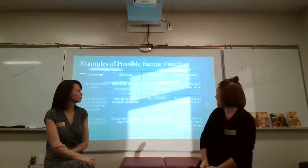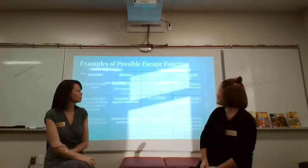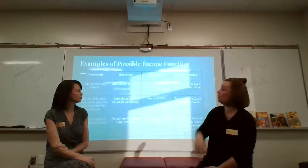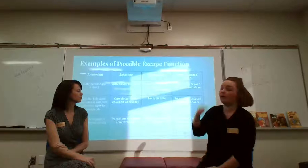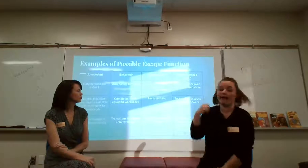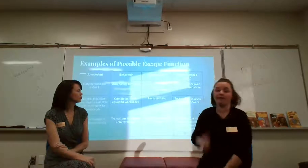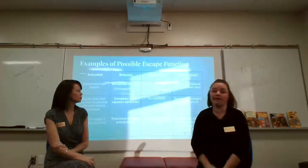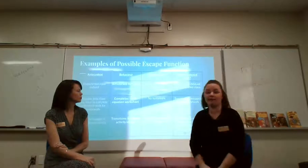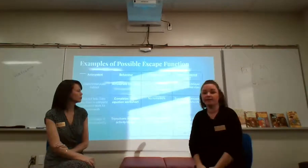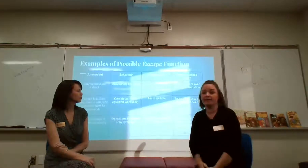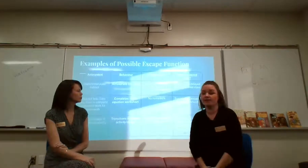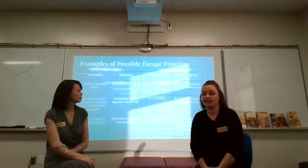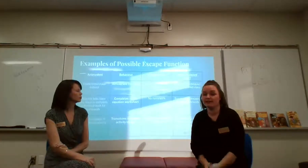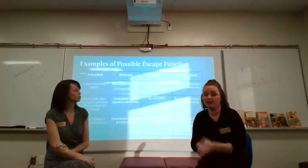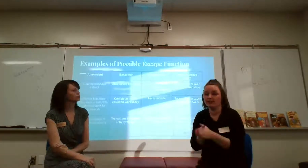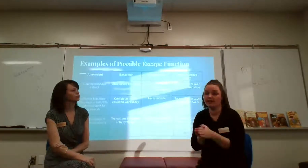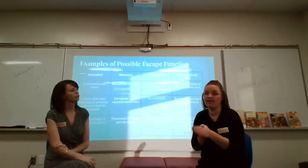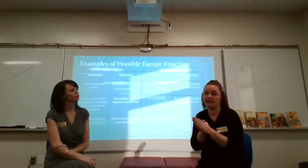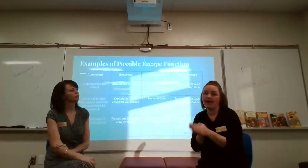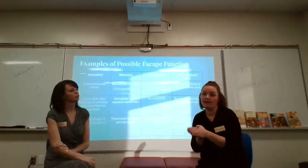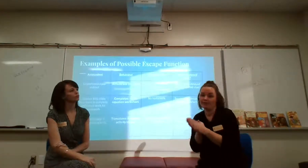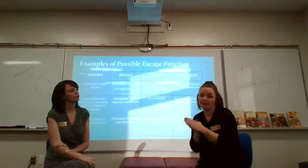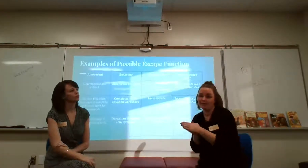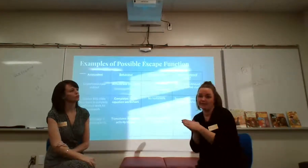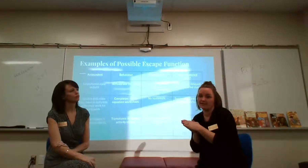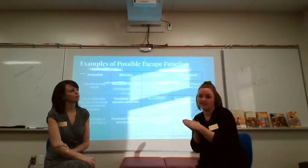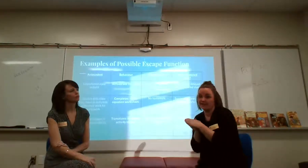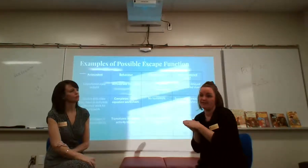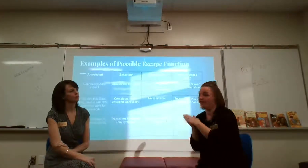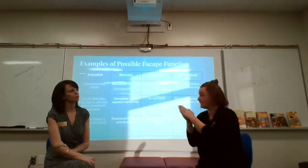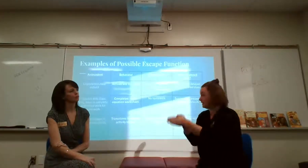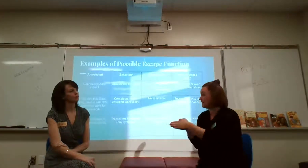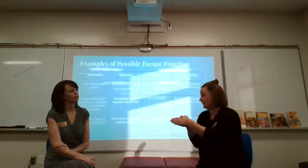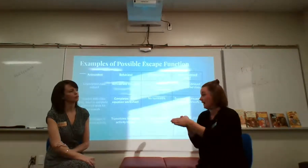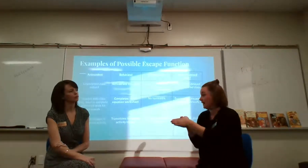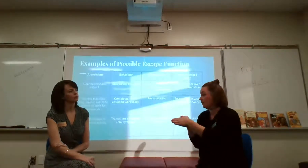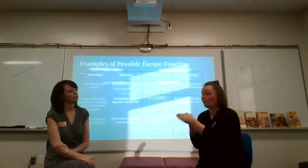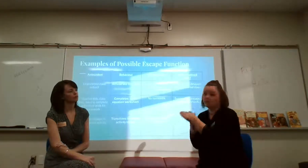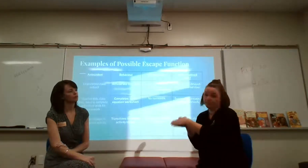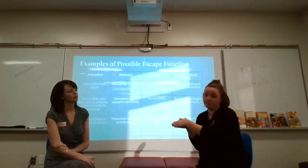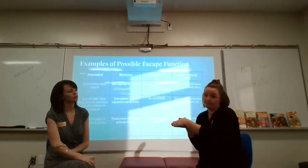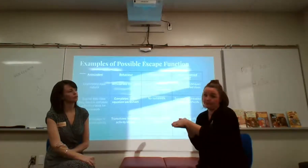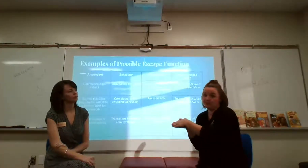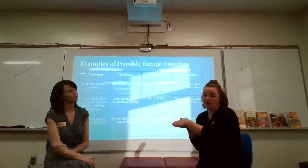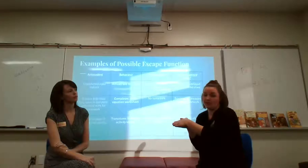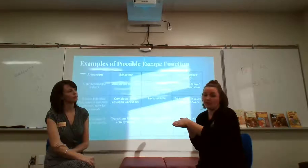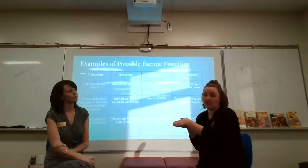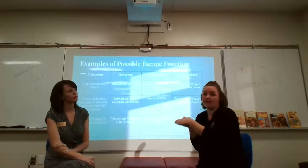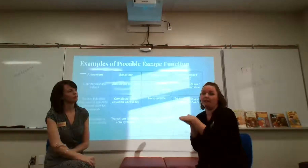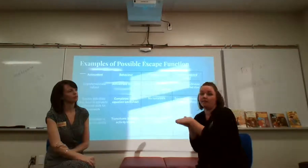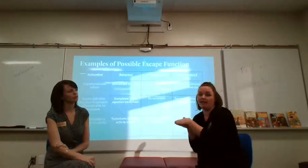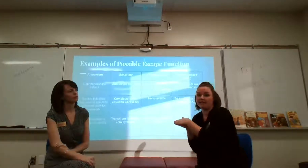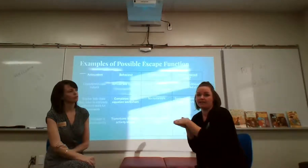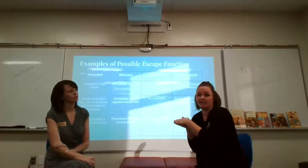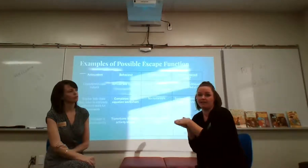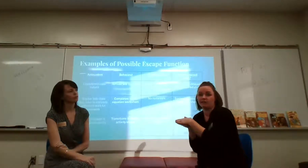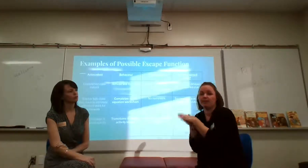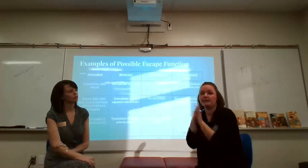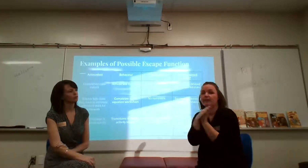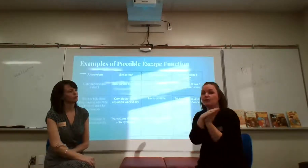So what happened here? Transitioning allowed them to successfully delay or stop engaging in that preferred activity in the first place. So I